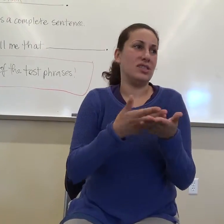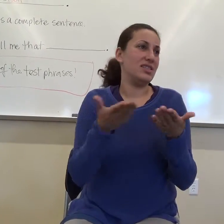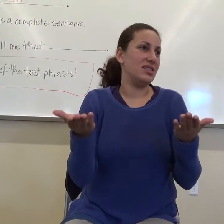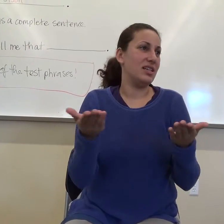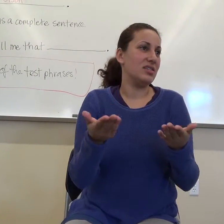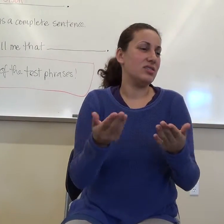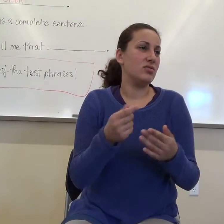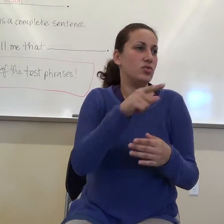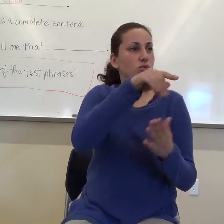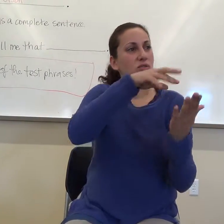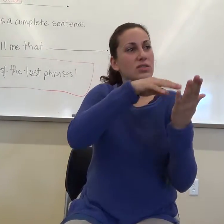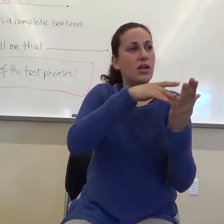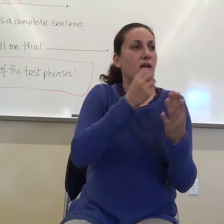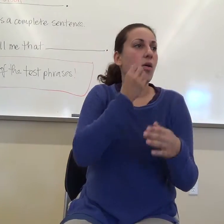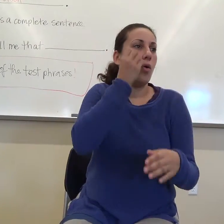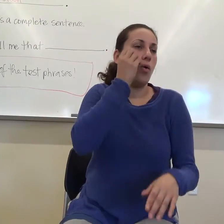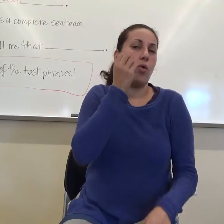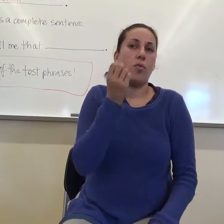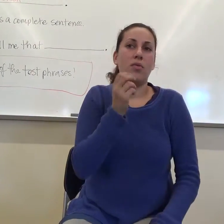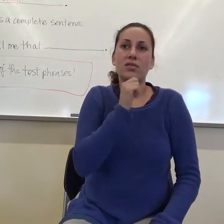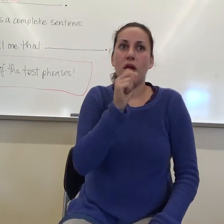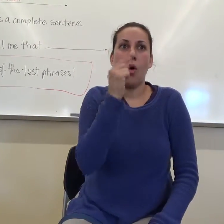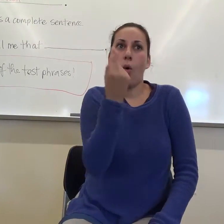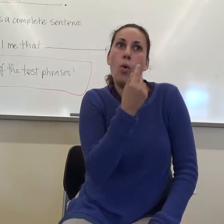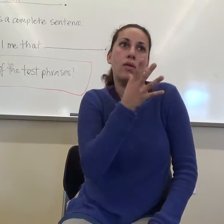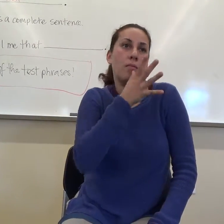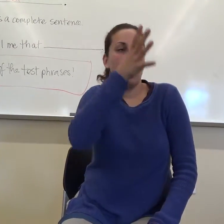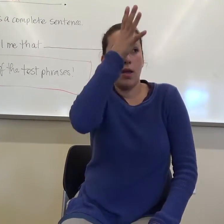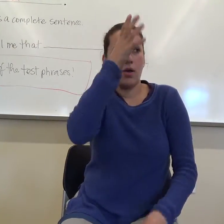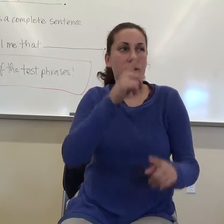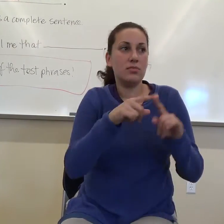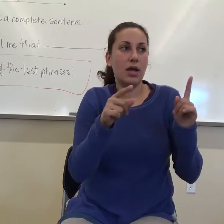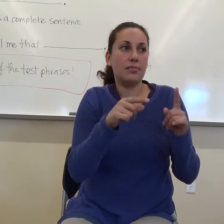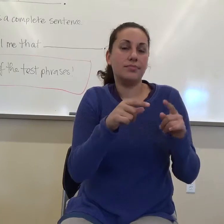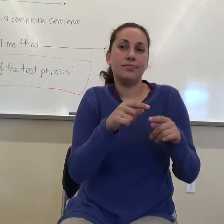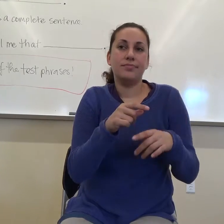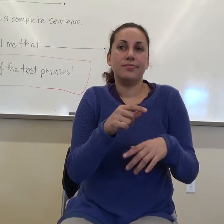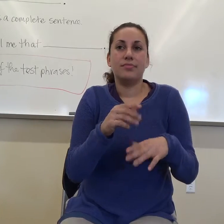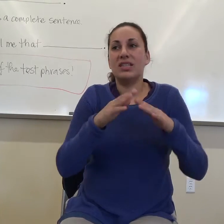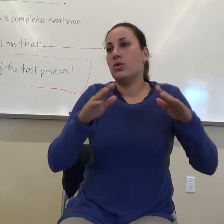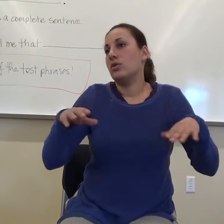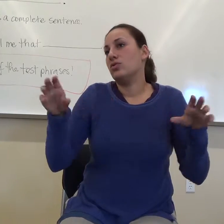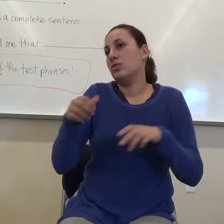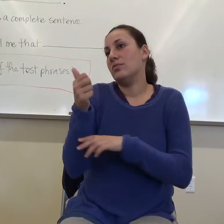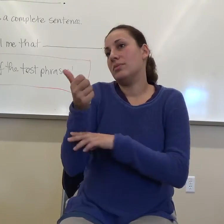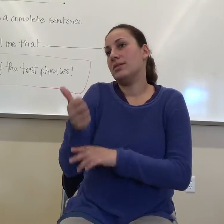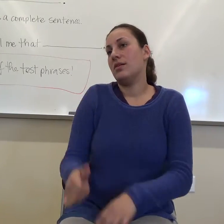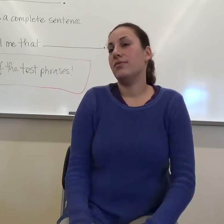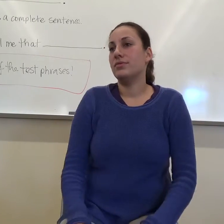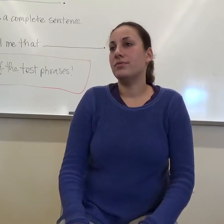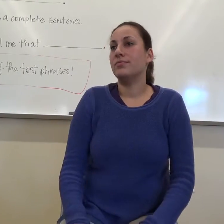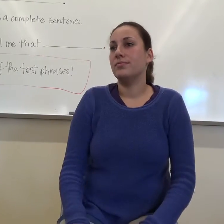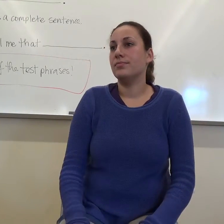just a parent or somebody else just doing it themselves. There's all this curriculum and everything. Yeah, so I think that's